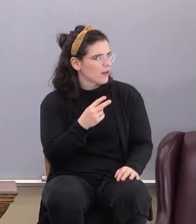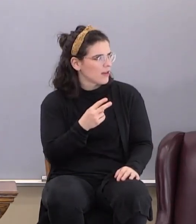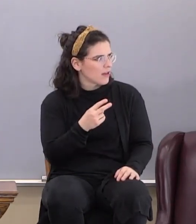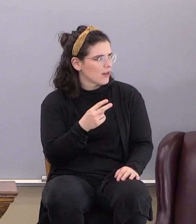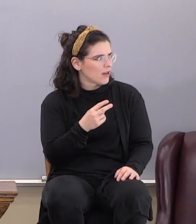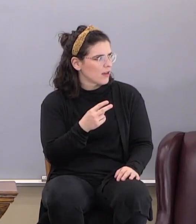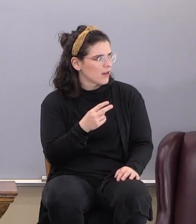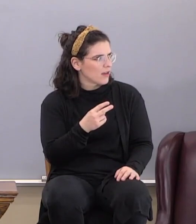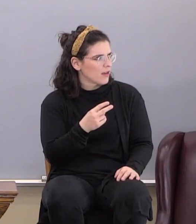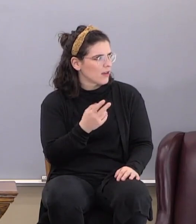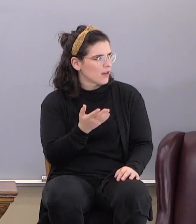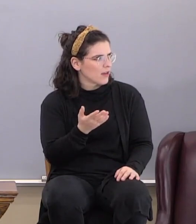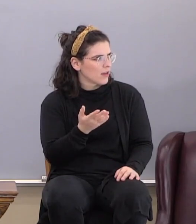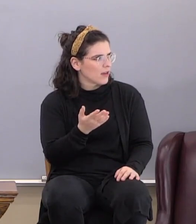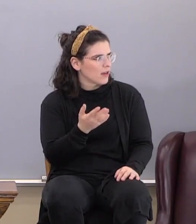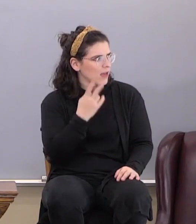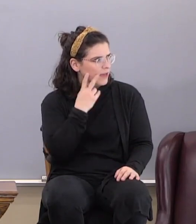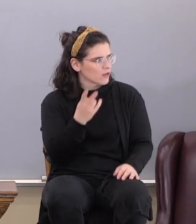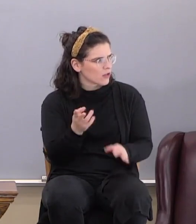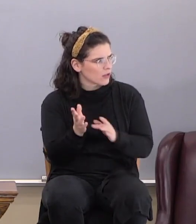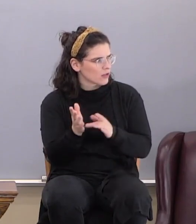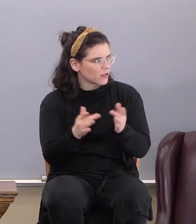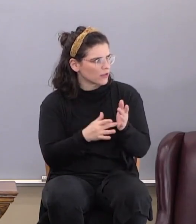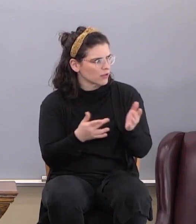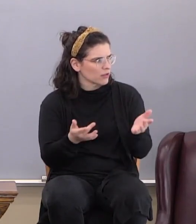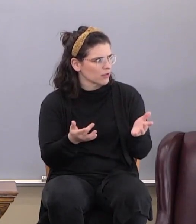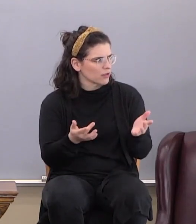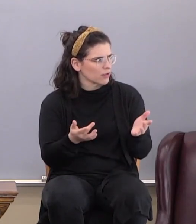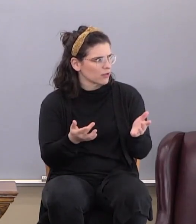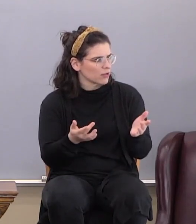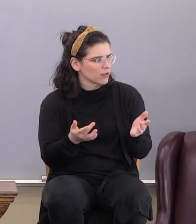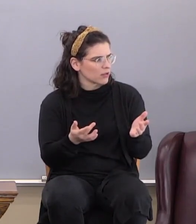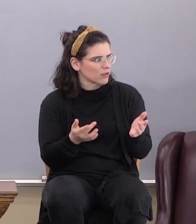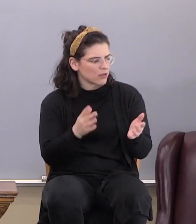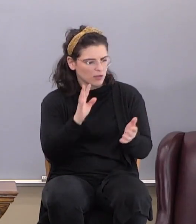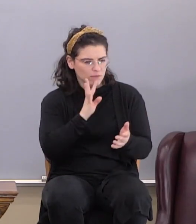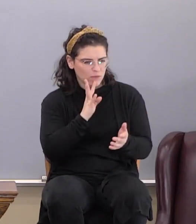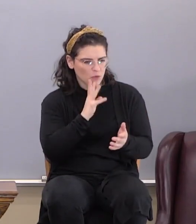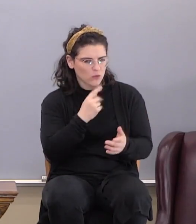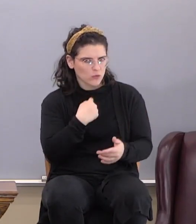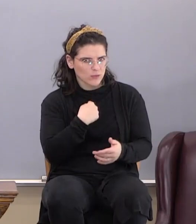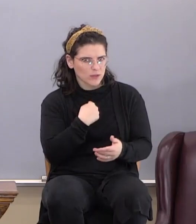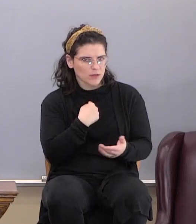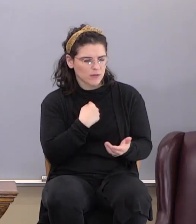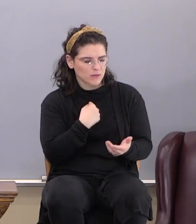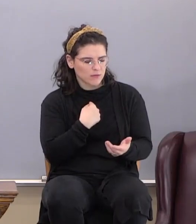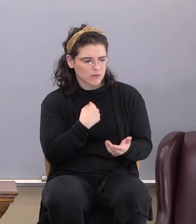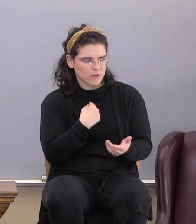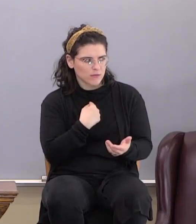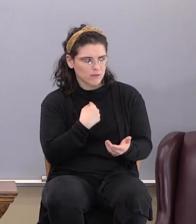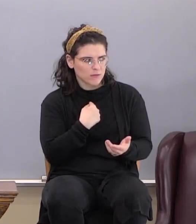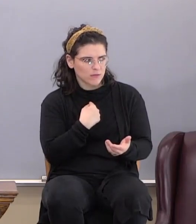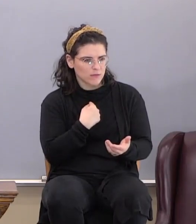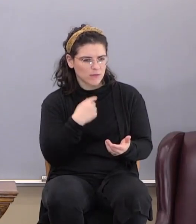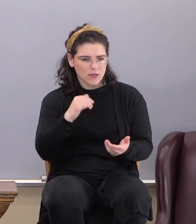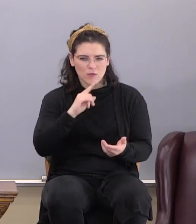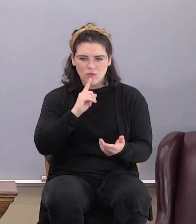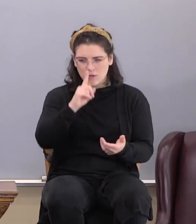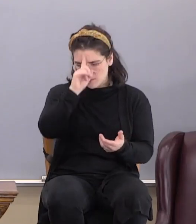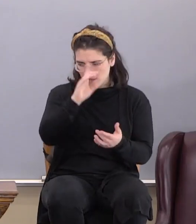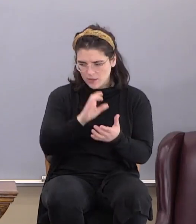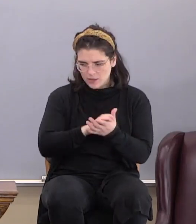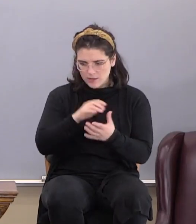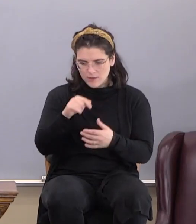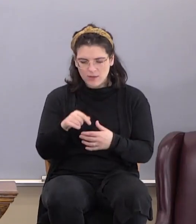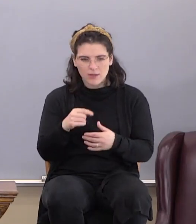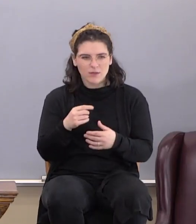said, I saw Jesus, and he spoke to me. And then it was like, he really believes this. We're